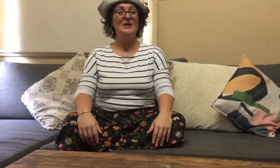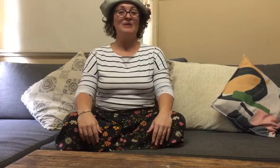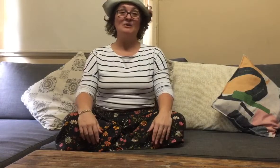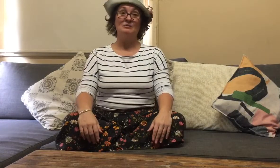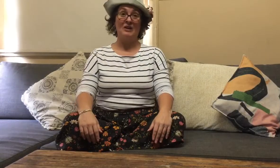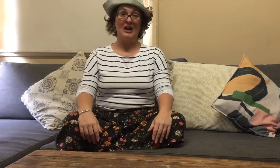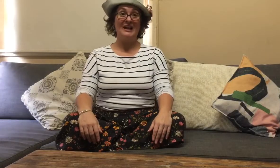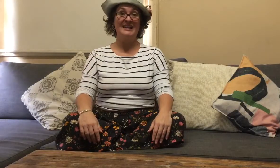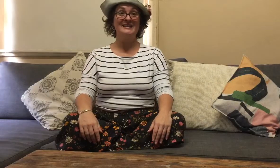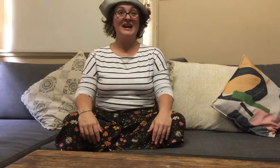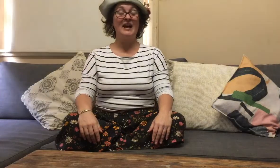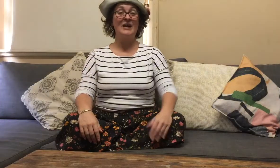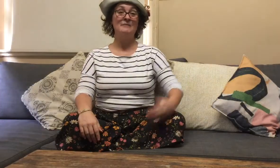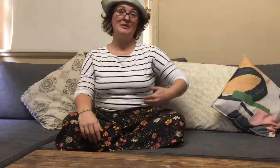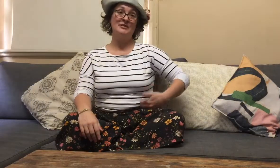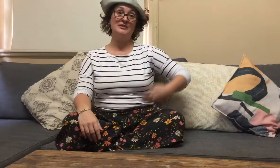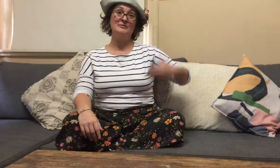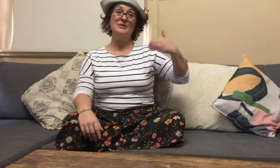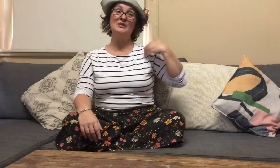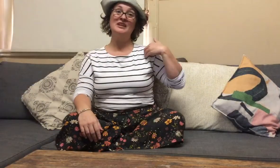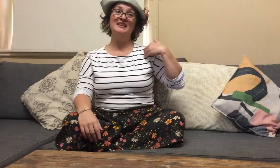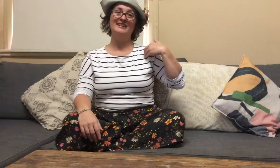I rise up this morning.